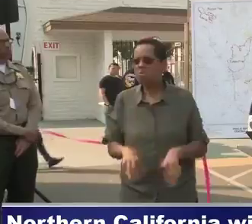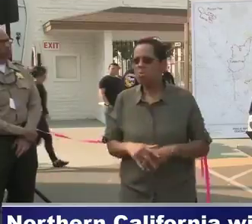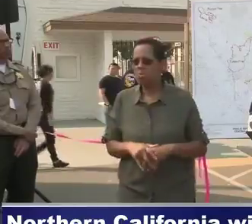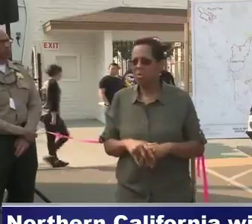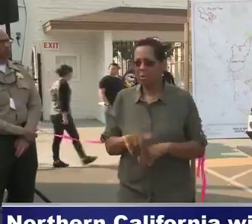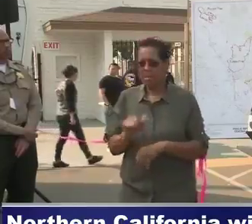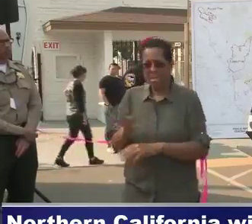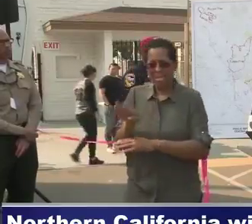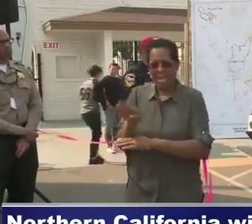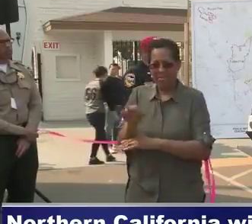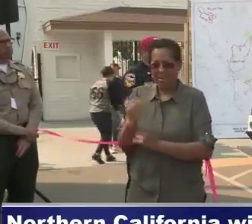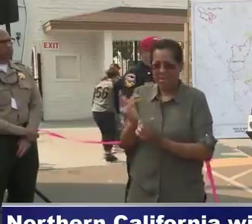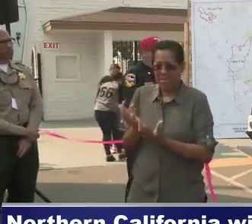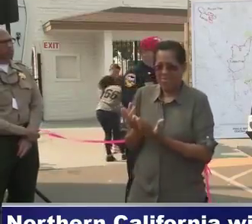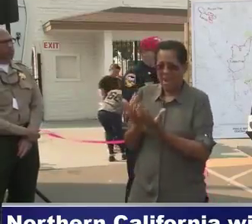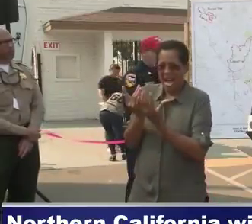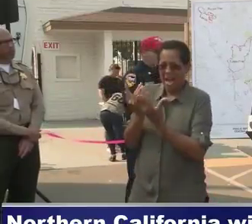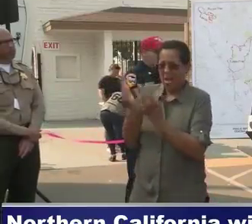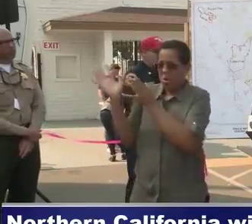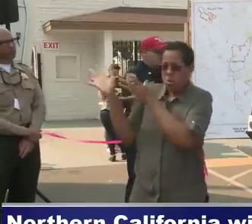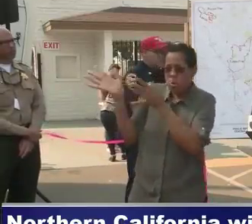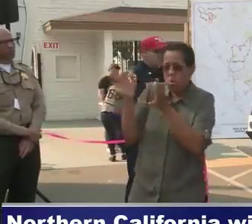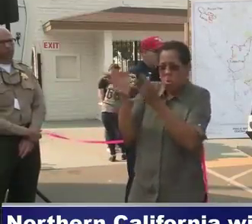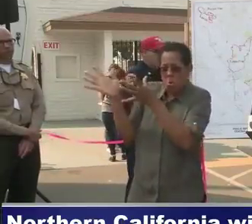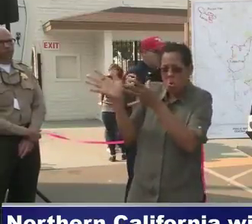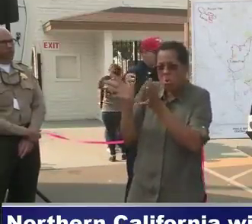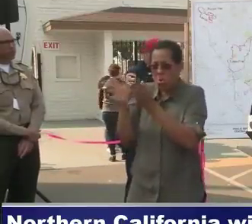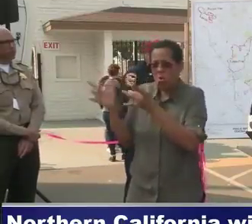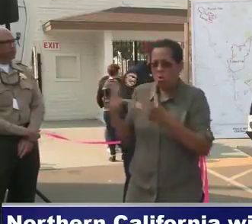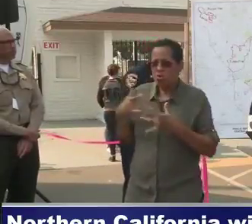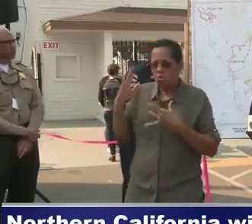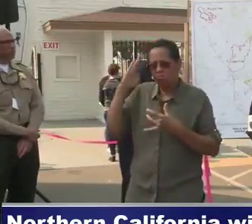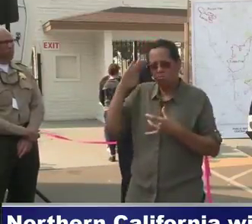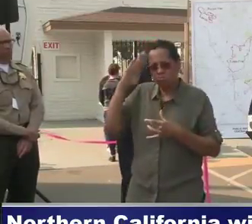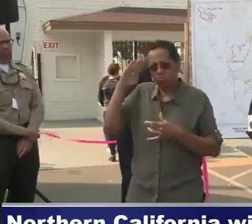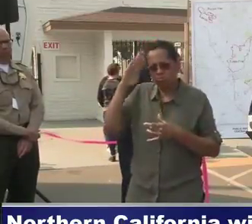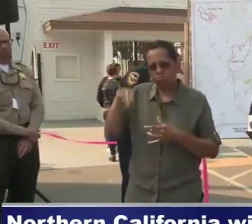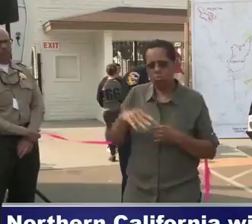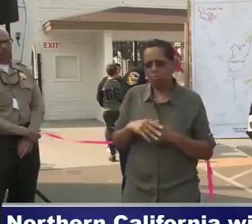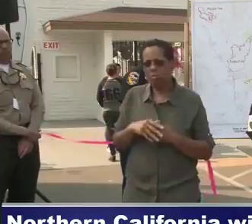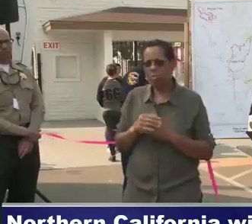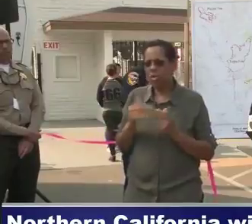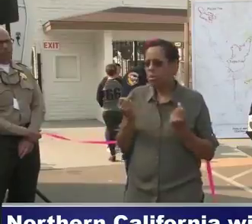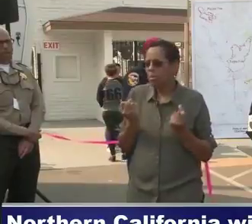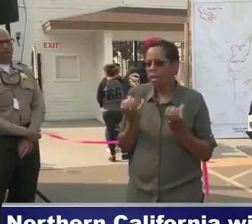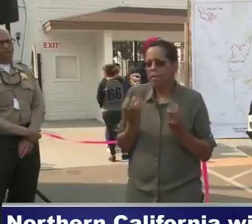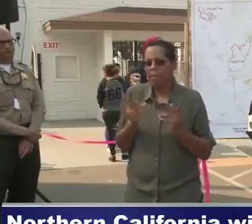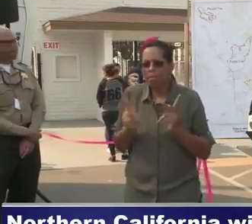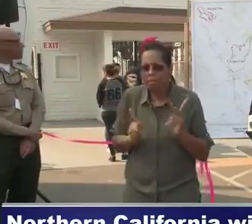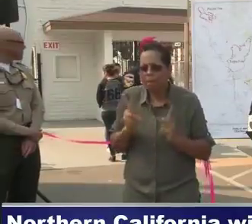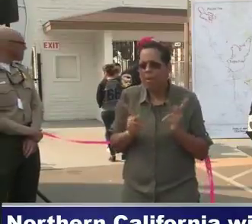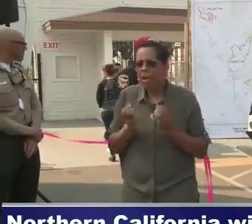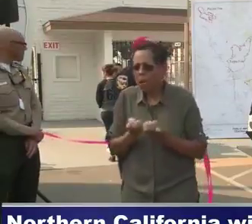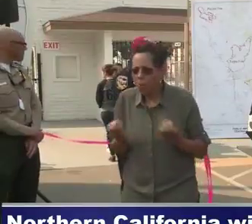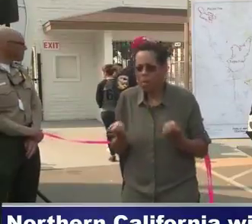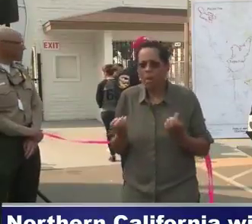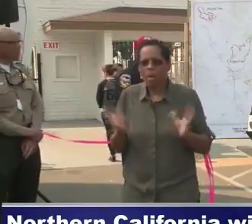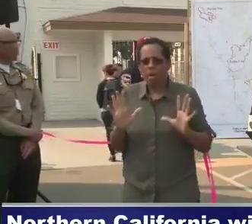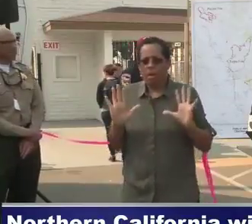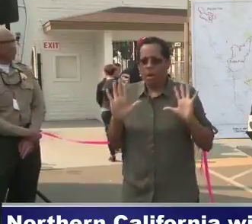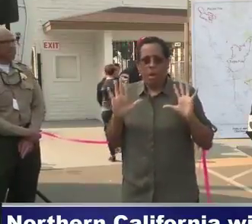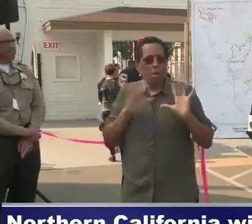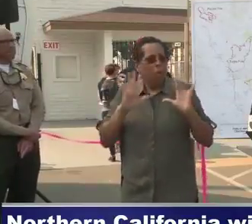there. You heard the IC mention that we have a ton of resources in here. We do. This morning it was a great sight rolling in,